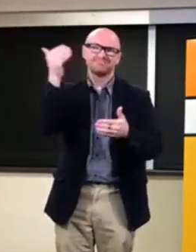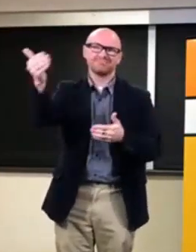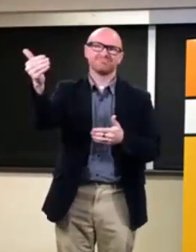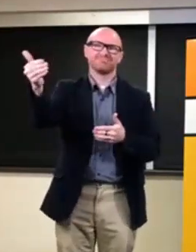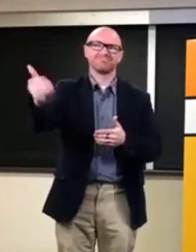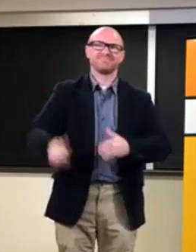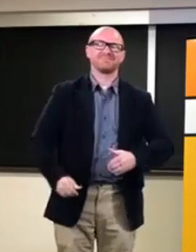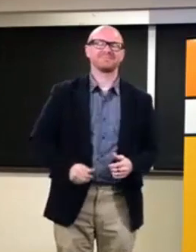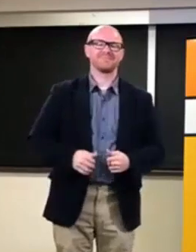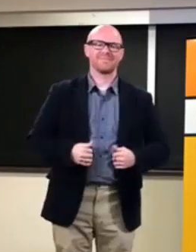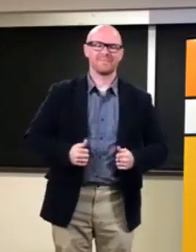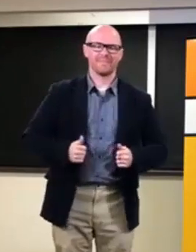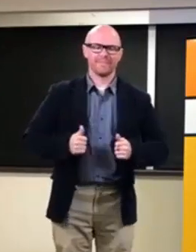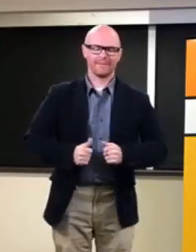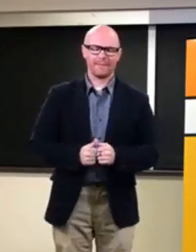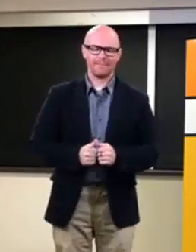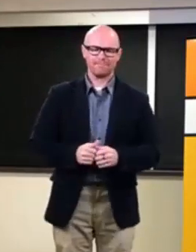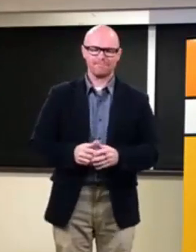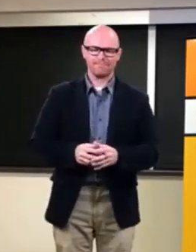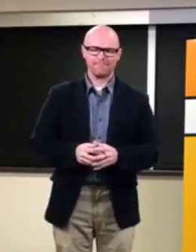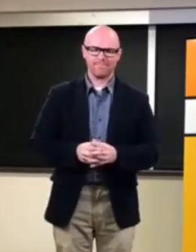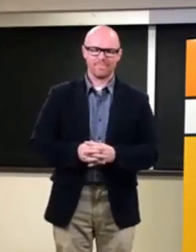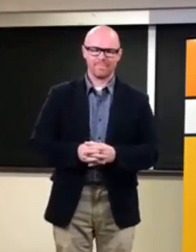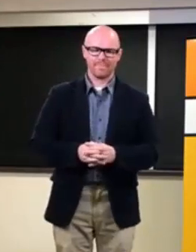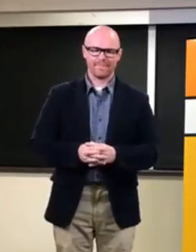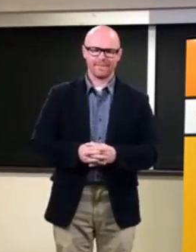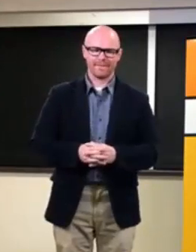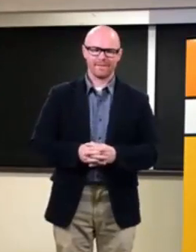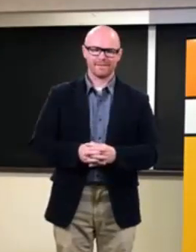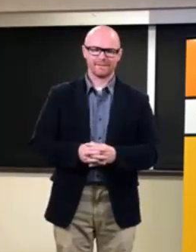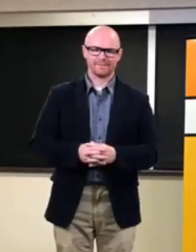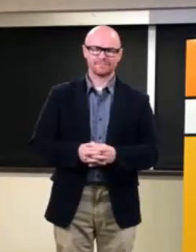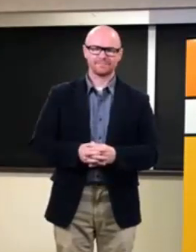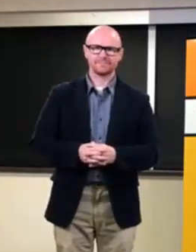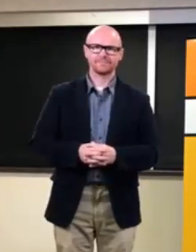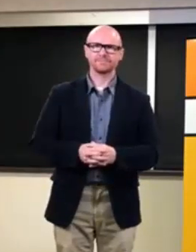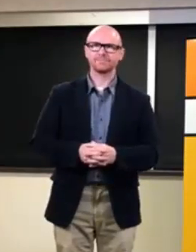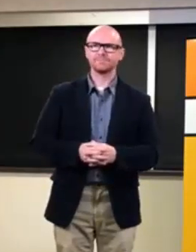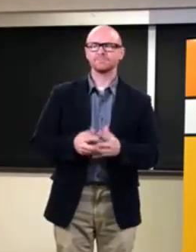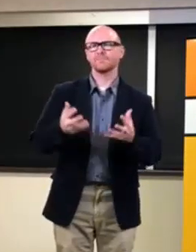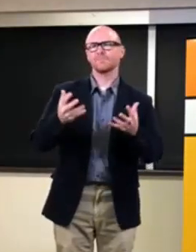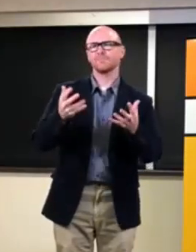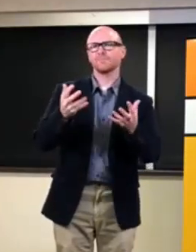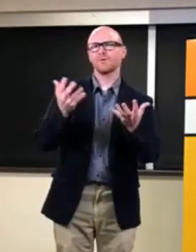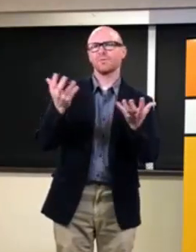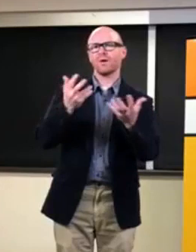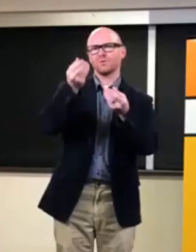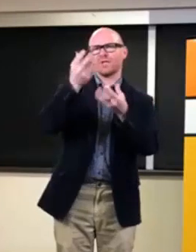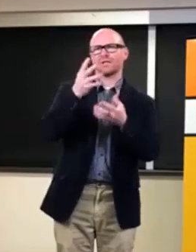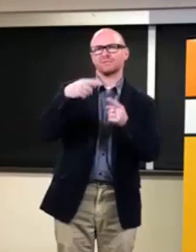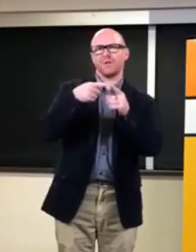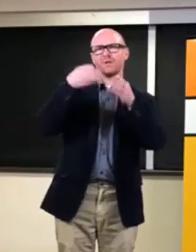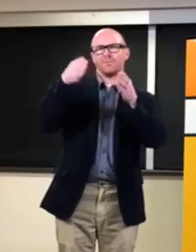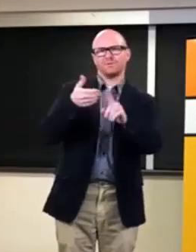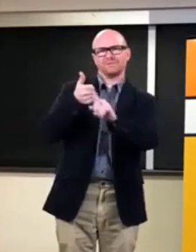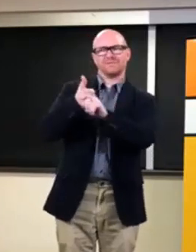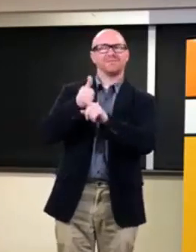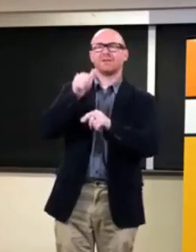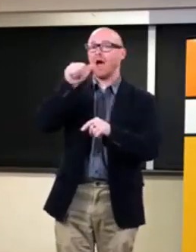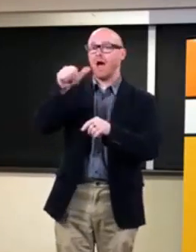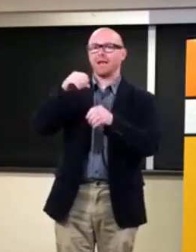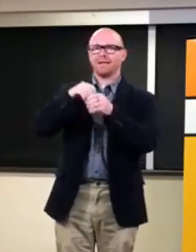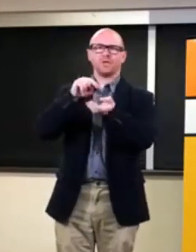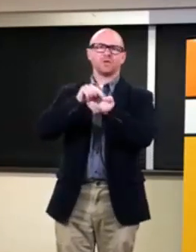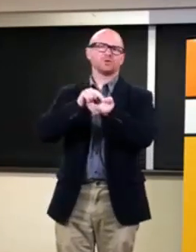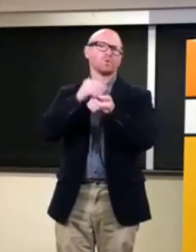Hi, Dr. Dunn. Ashley Inley. Sure, go ahead. With Deseret News. What can you tell us about the person who died who wasn't in a long-term care